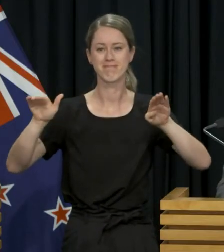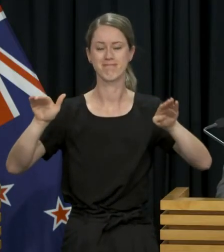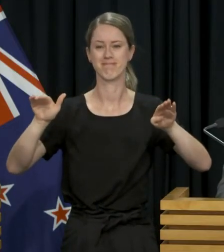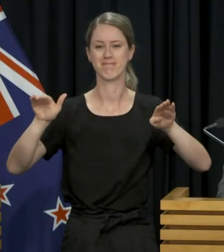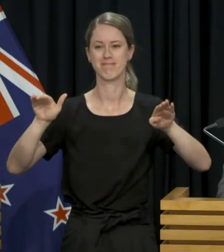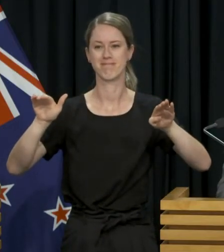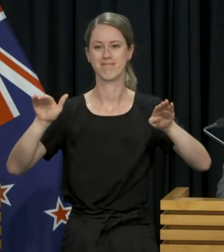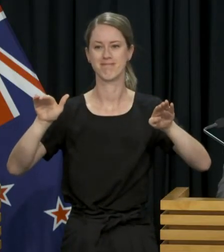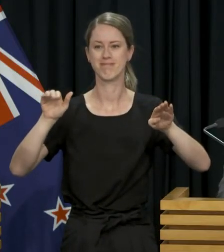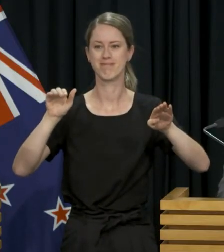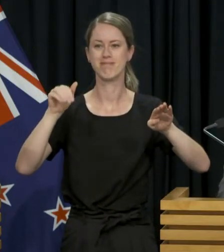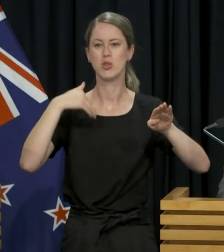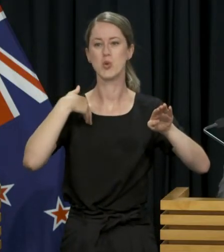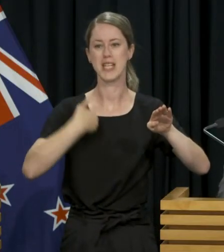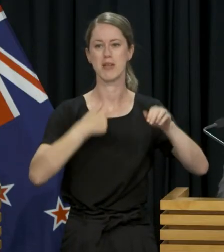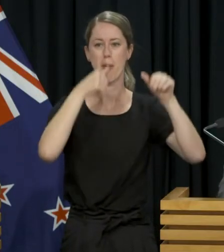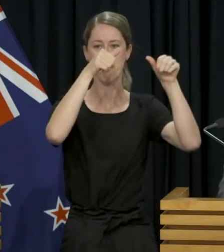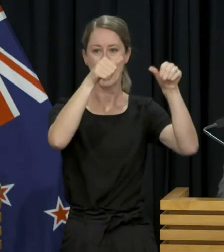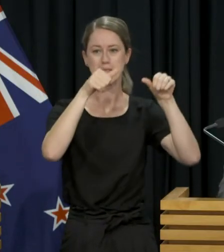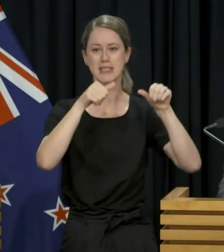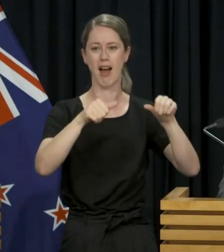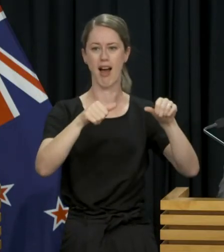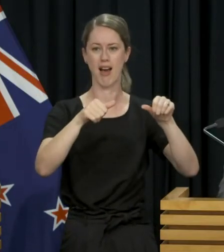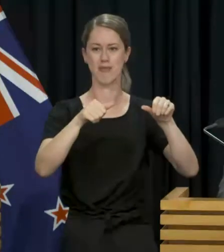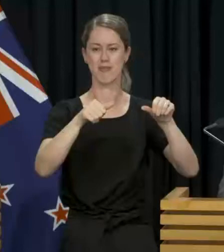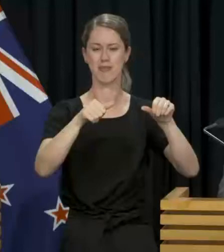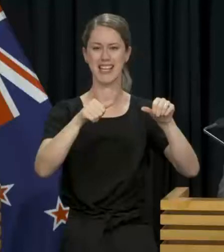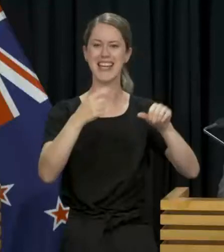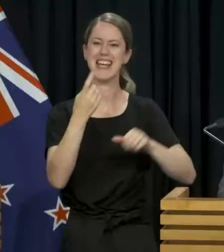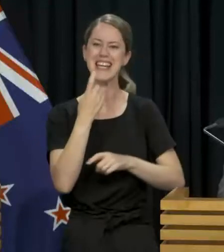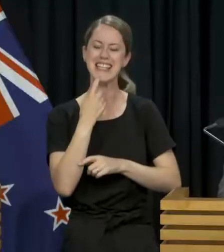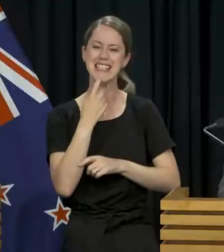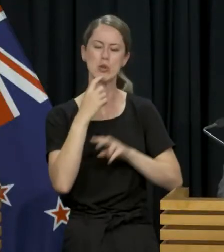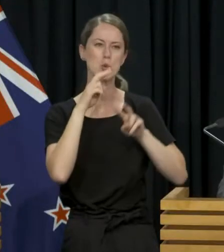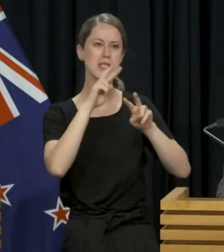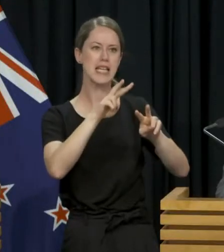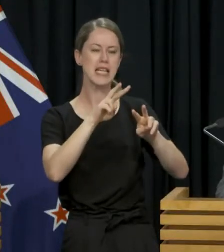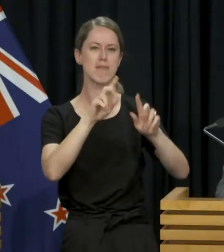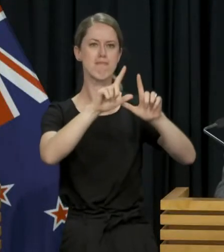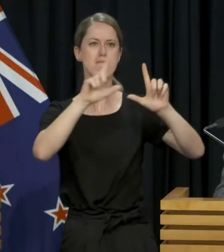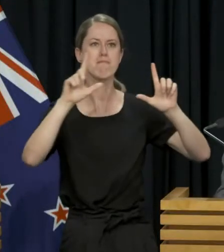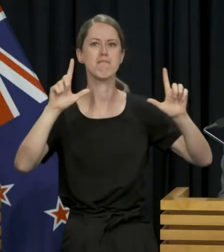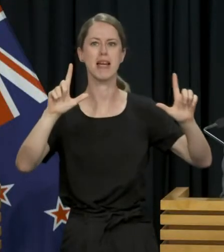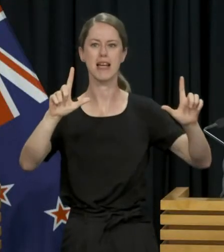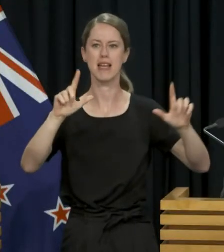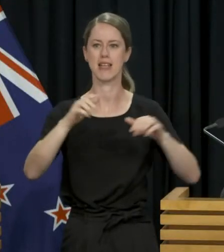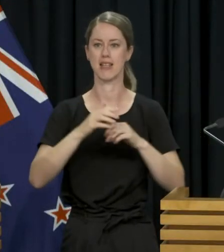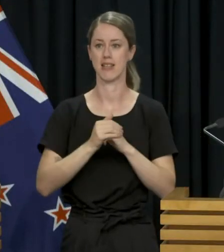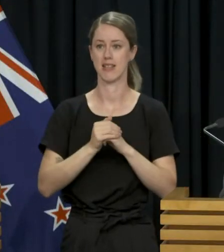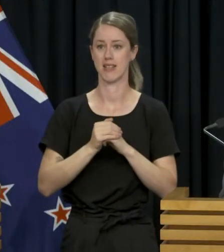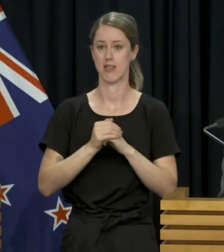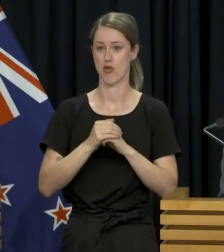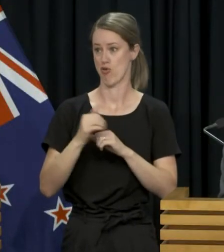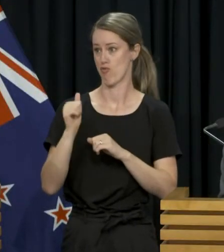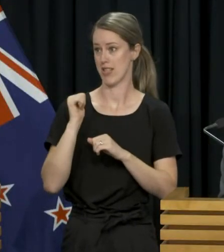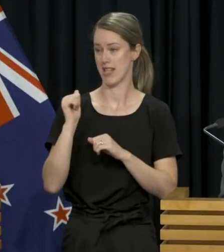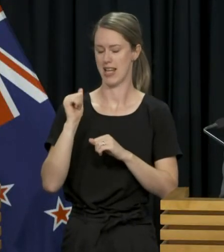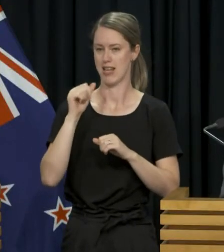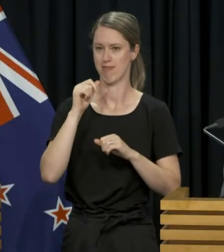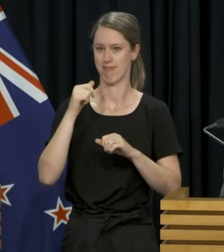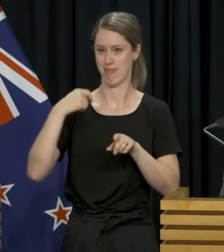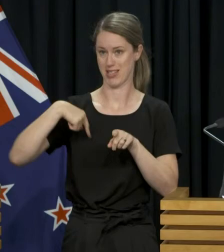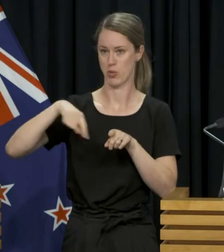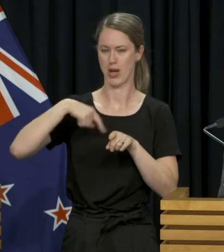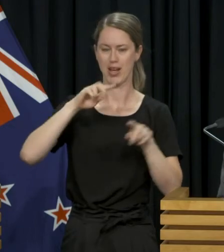year continues to apply. Please make sure you're displaying your QR codes prominently. It was good to see them coming back out into